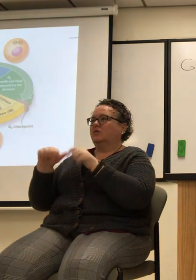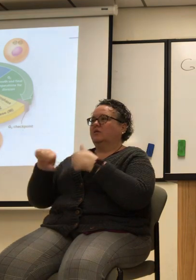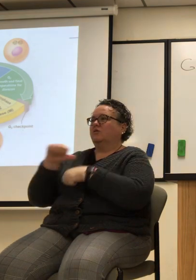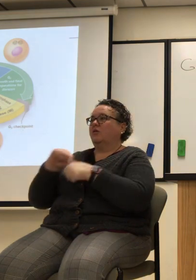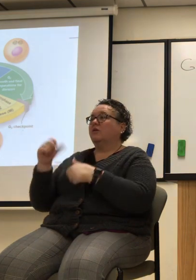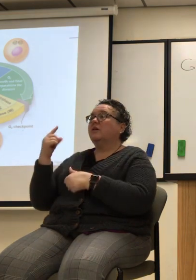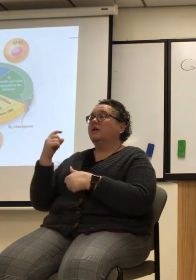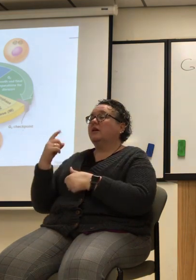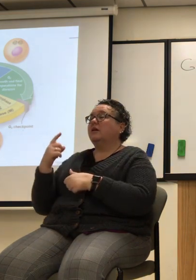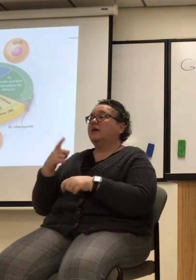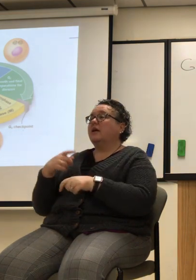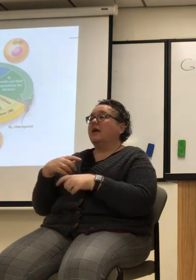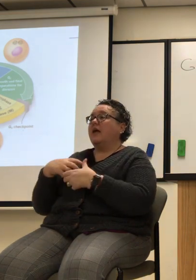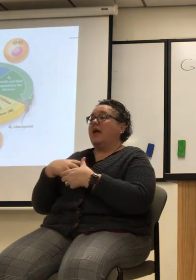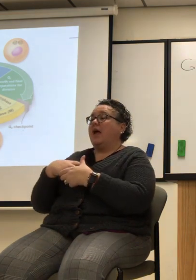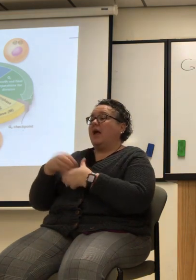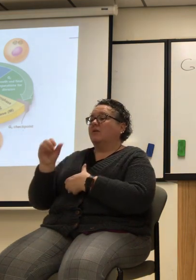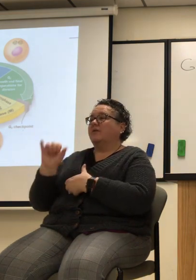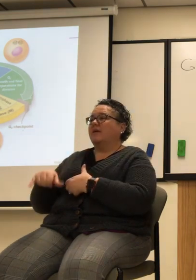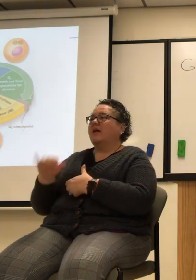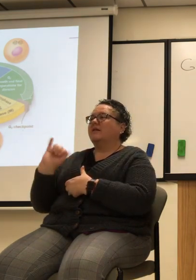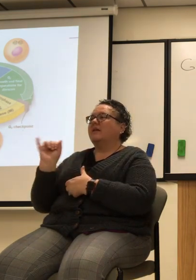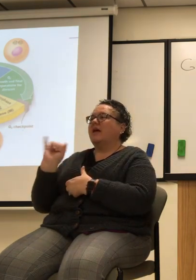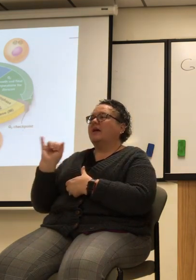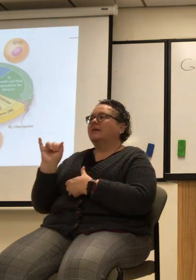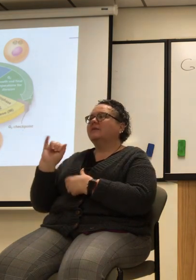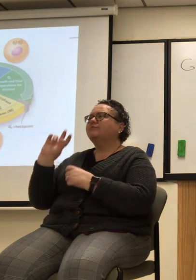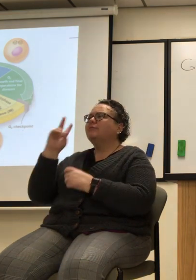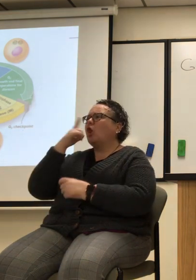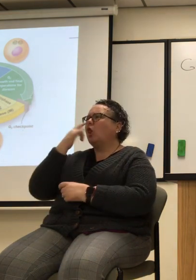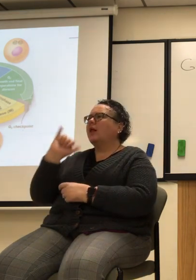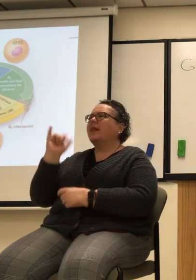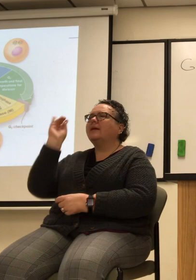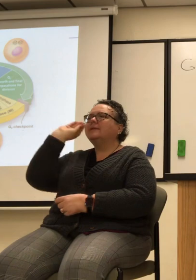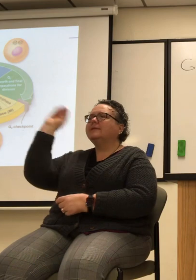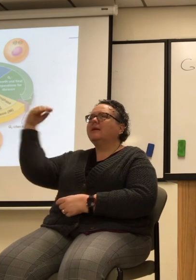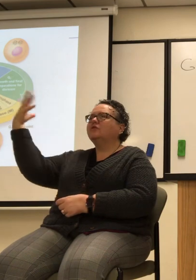it, like these rays of sunshine,